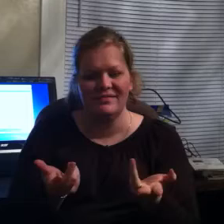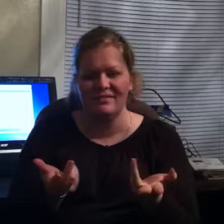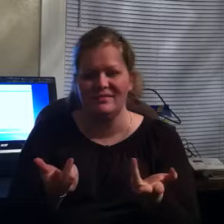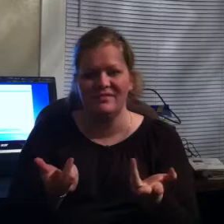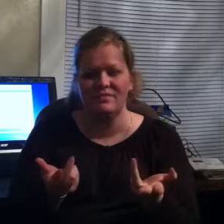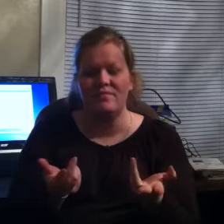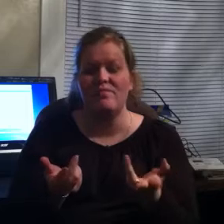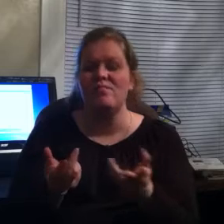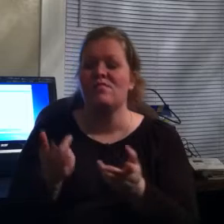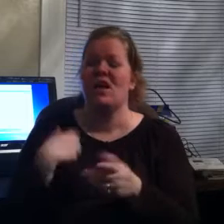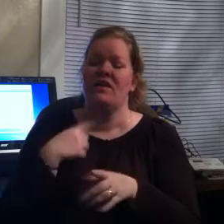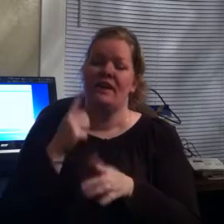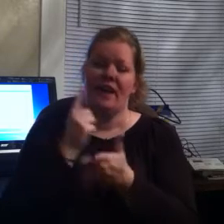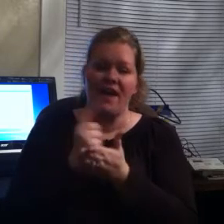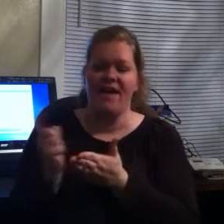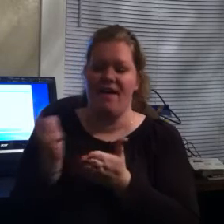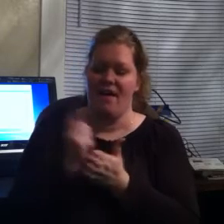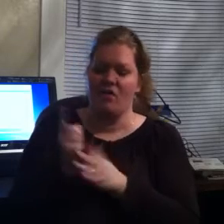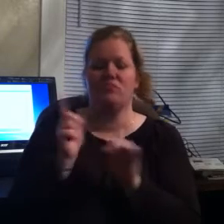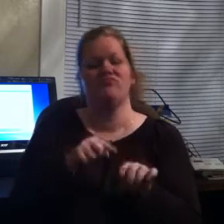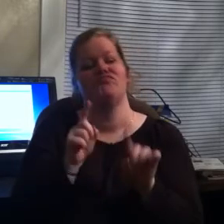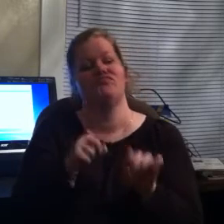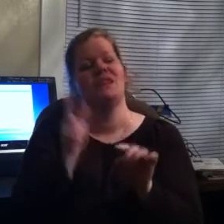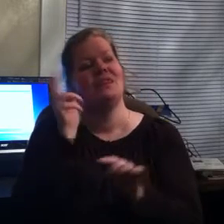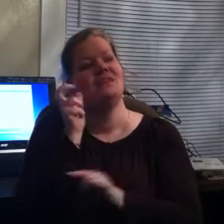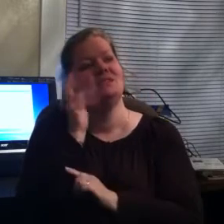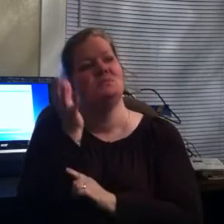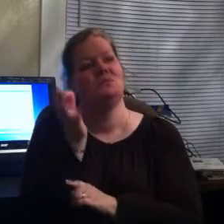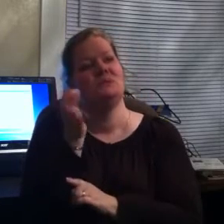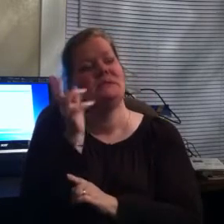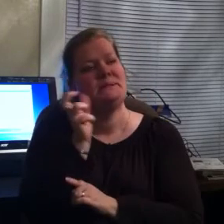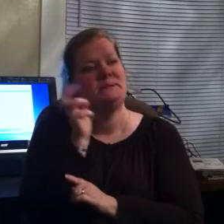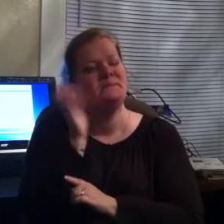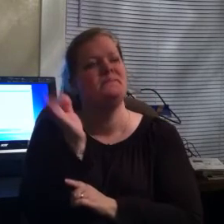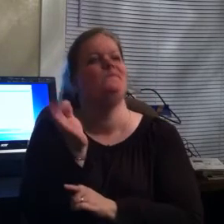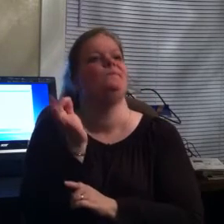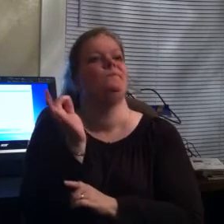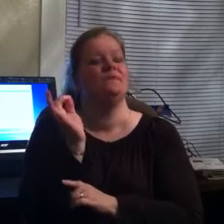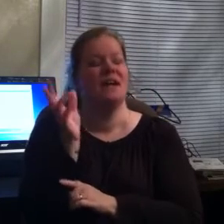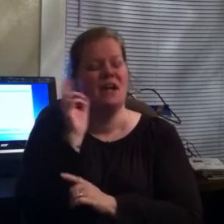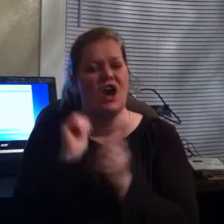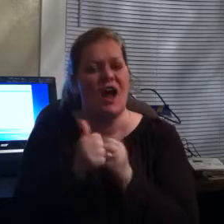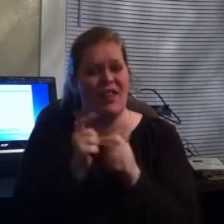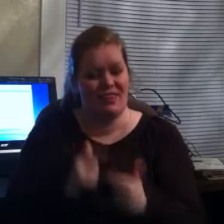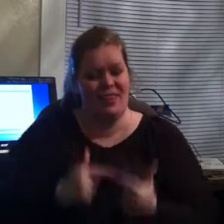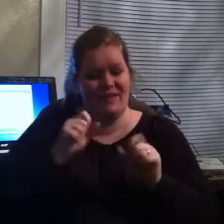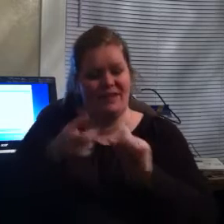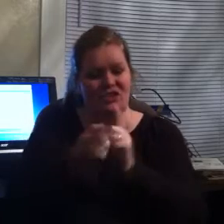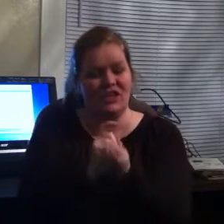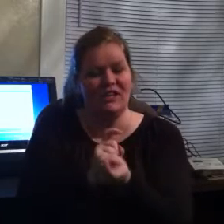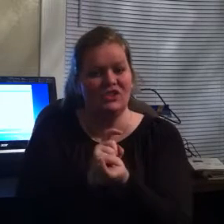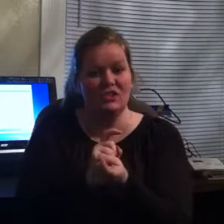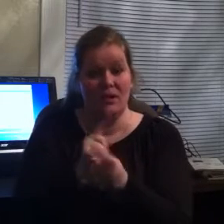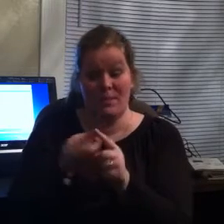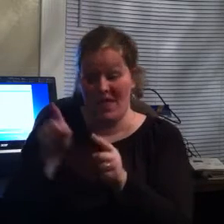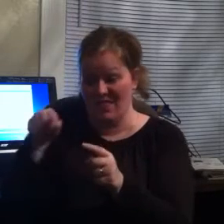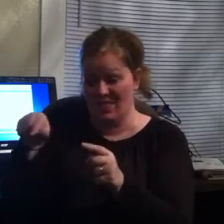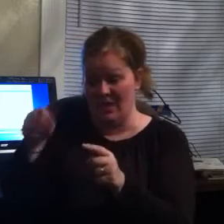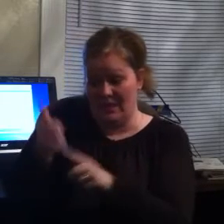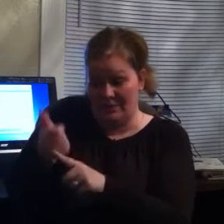They go week after week and hear the message, hear how life can change, and they never have any intention of applying what they learned. So let me ask